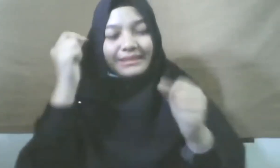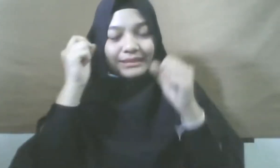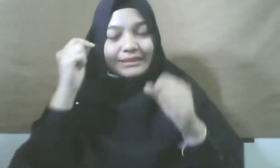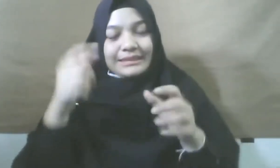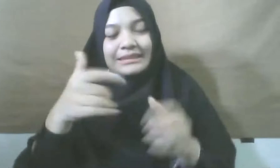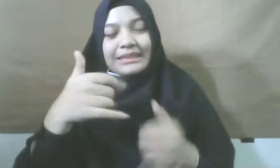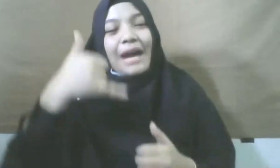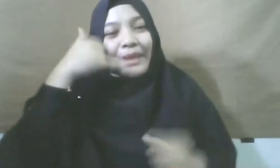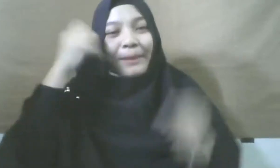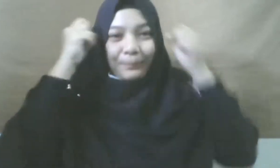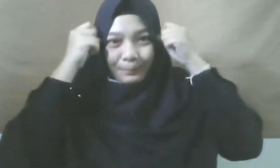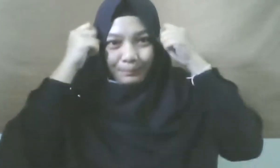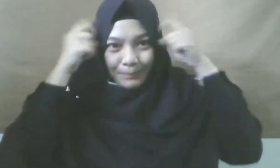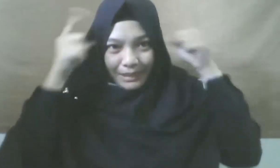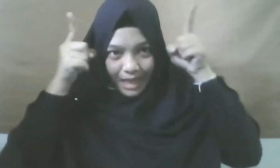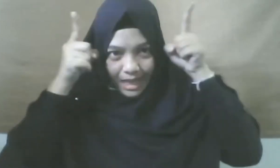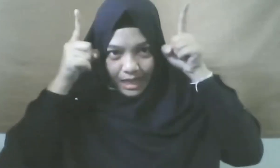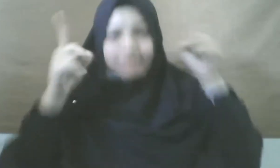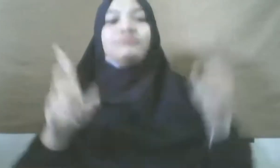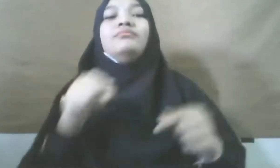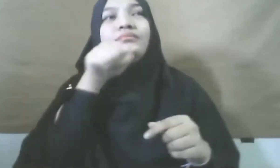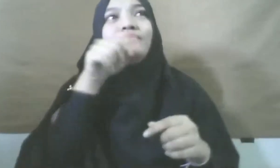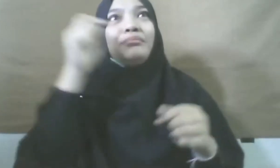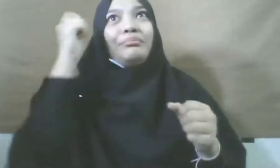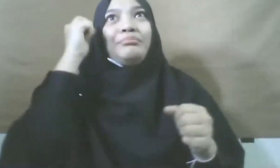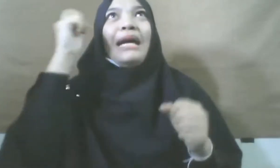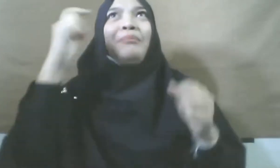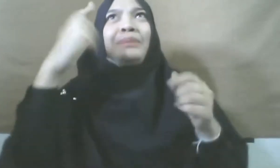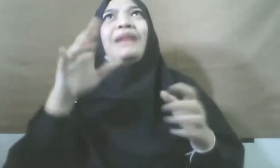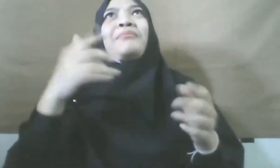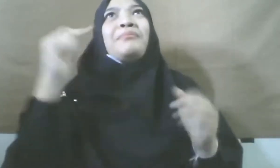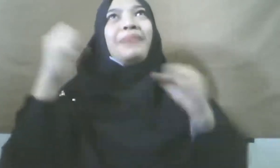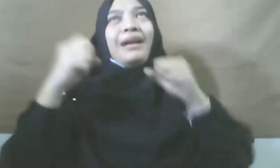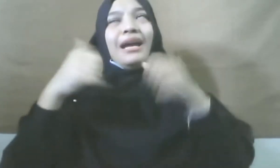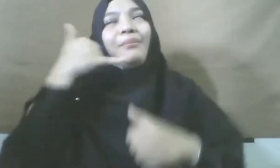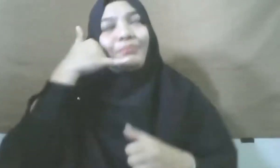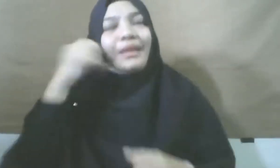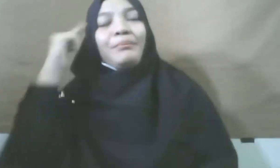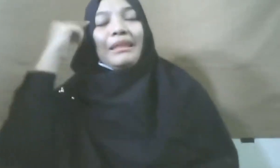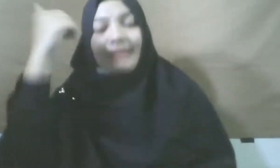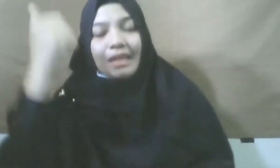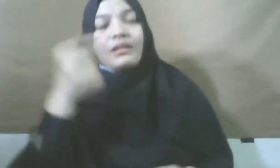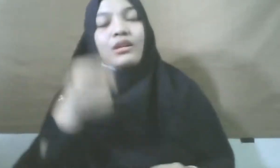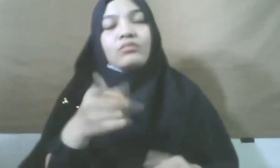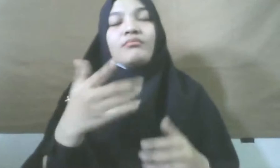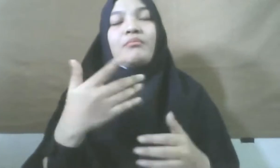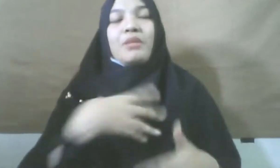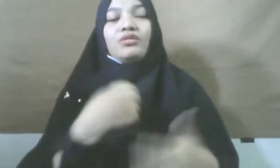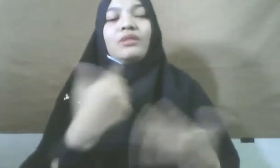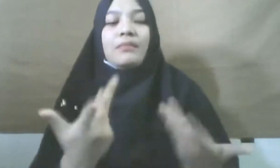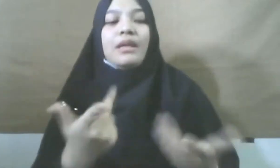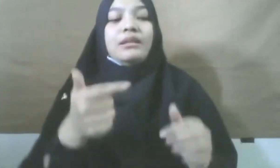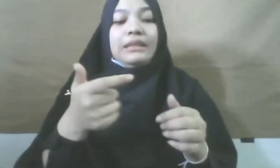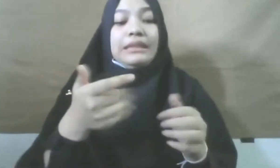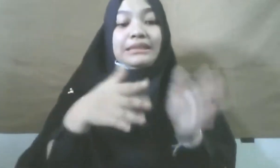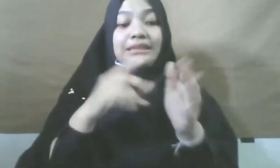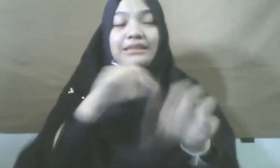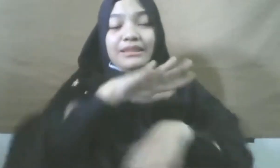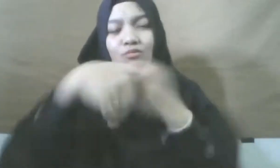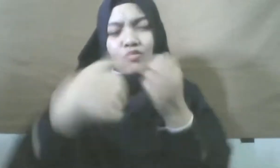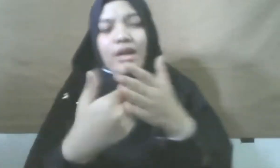visually impaired. And also how I believe even in Indonesia, in the village areas like the